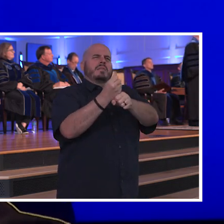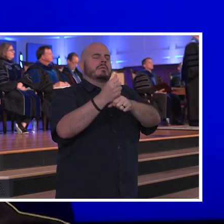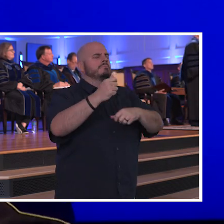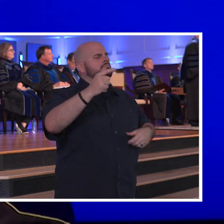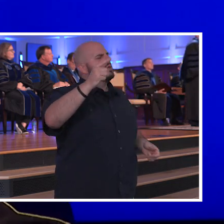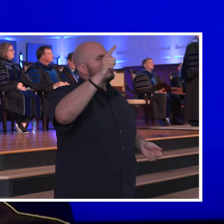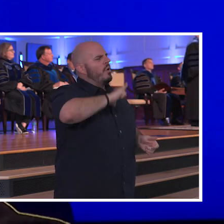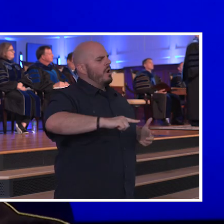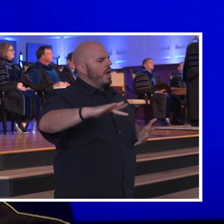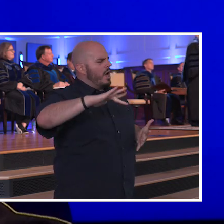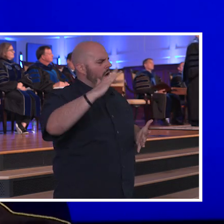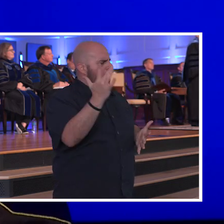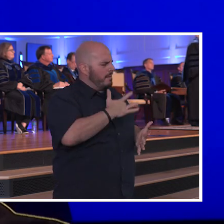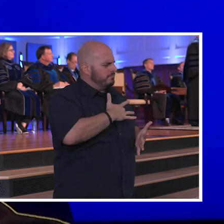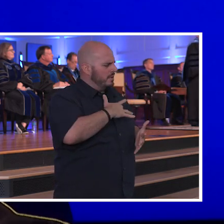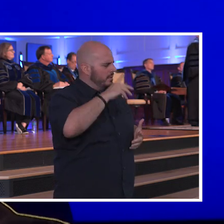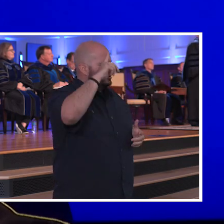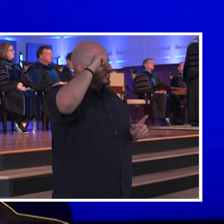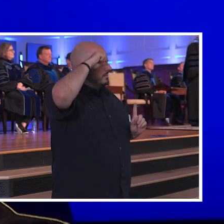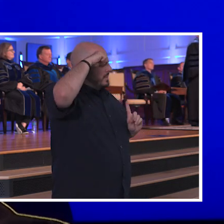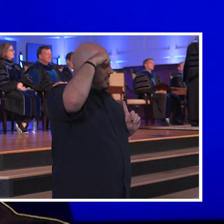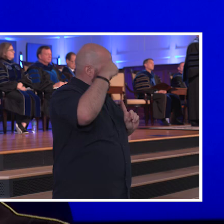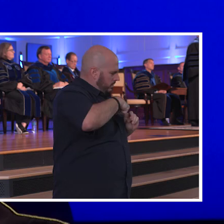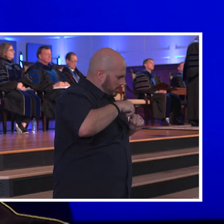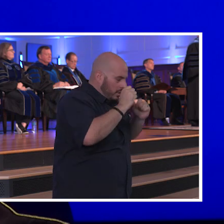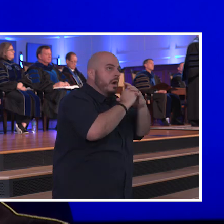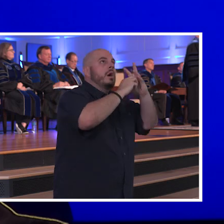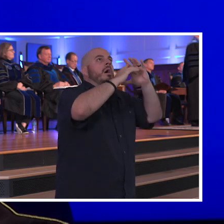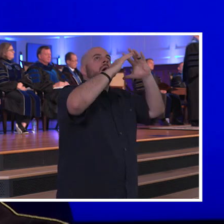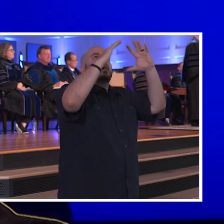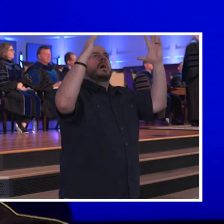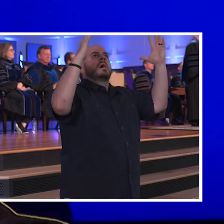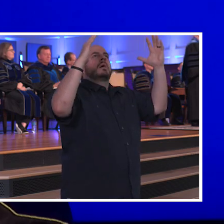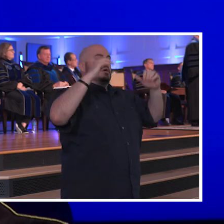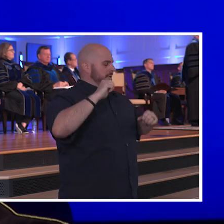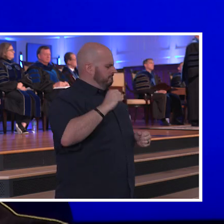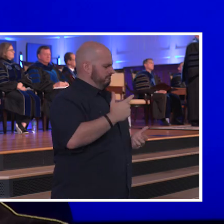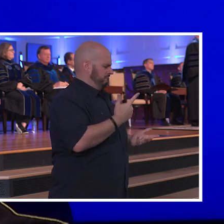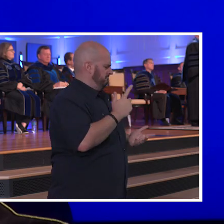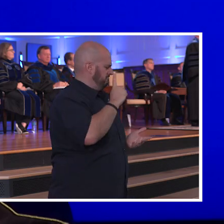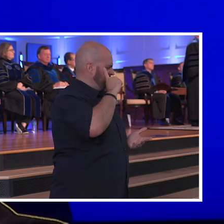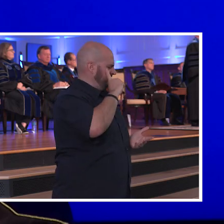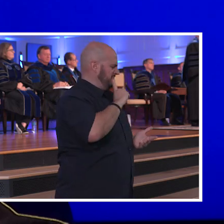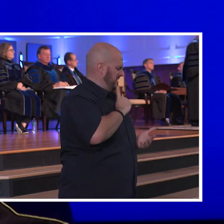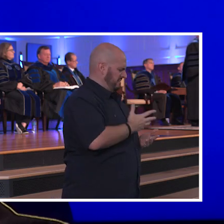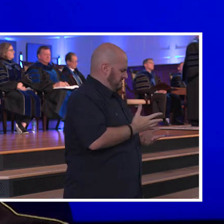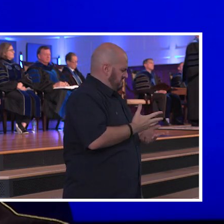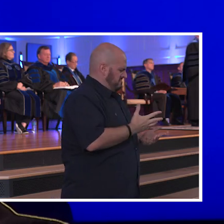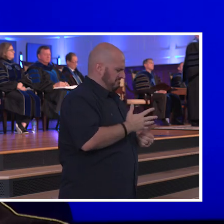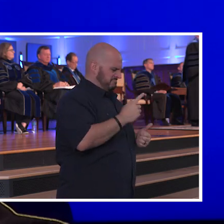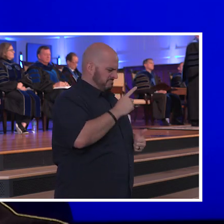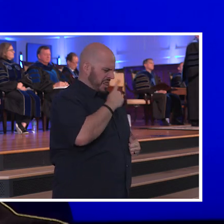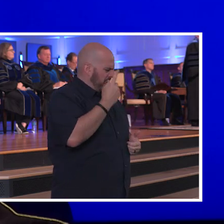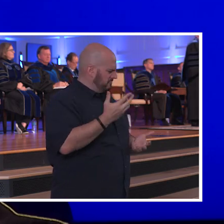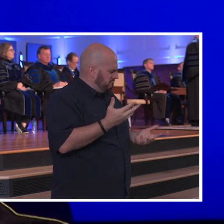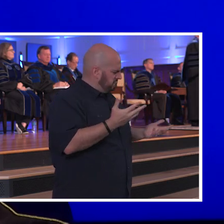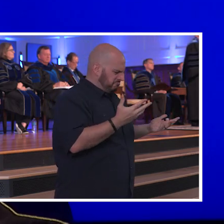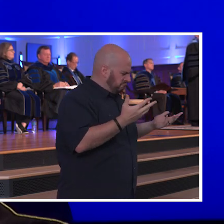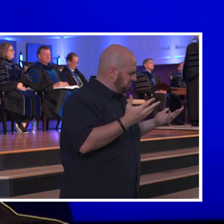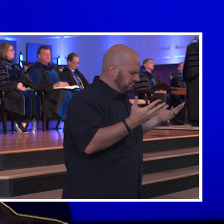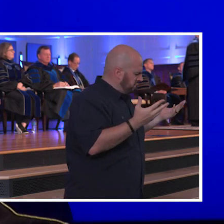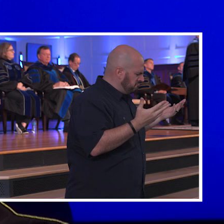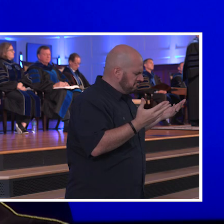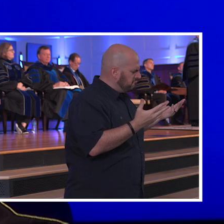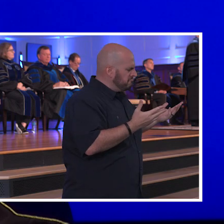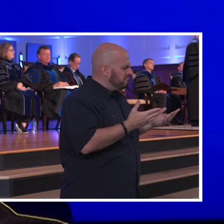dream that even though she was deaf, and even though she was black, and even though she would